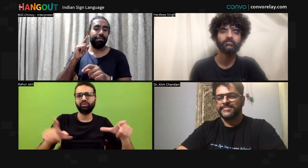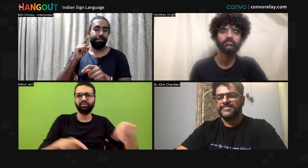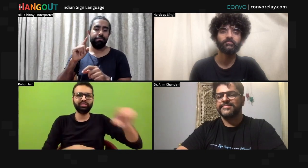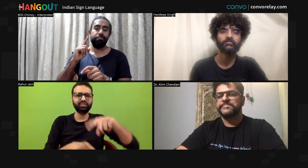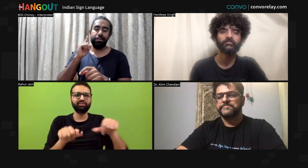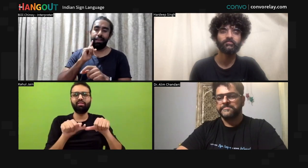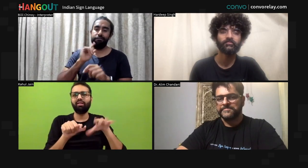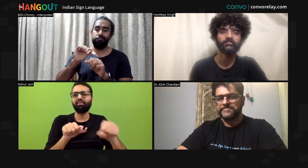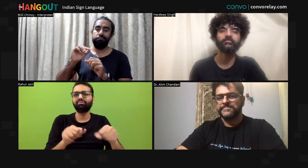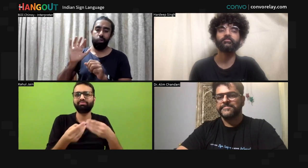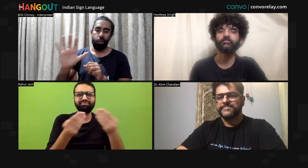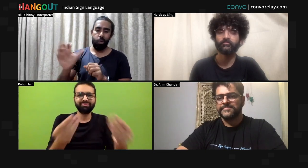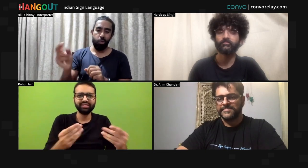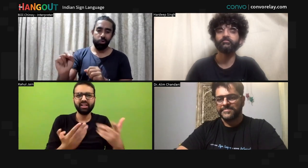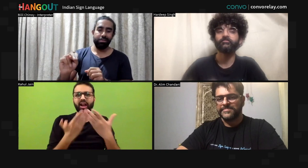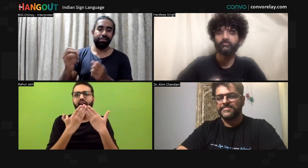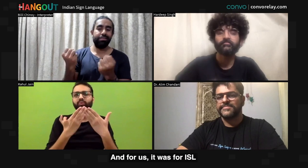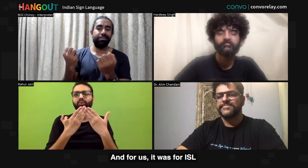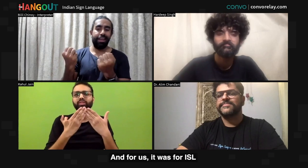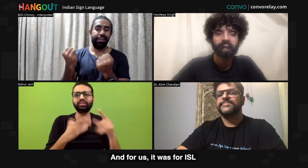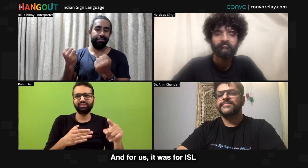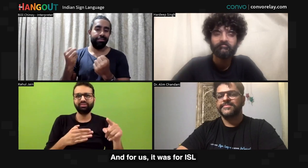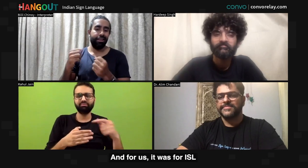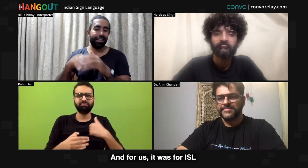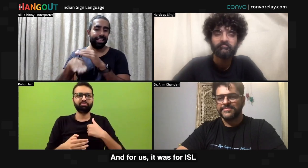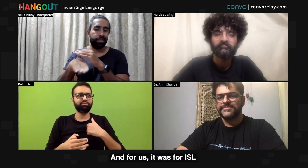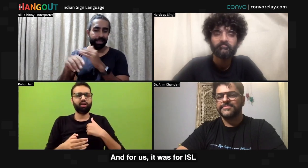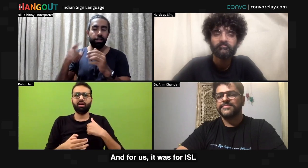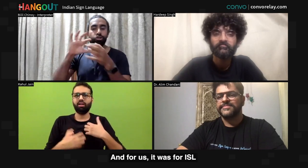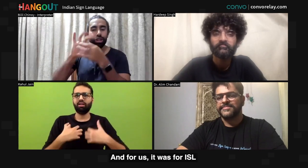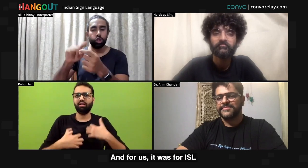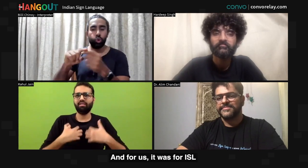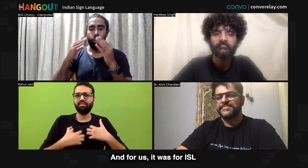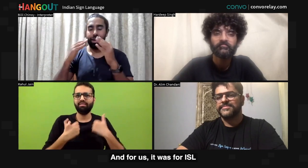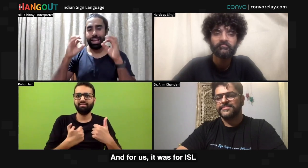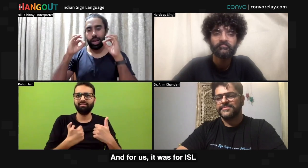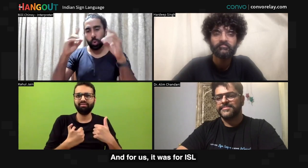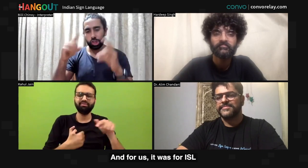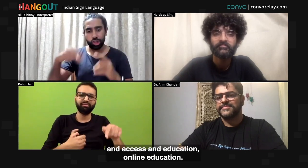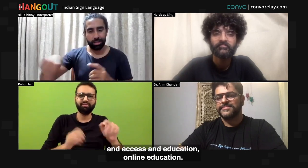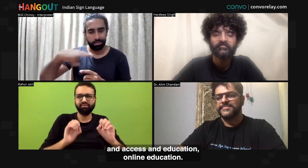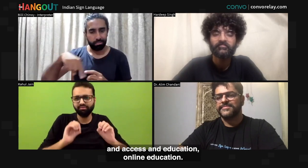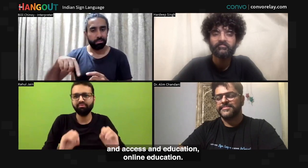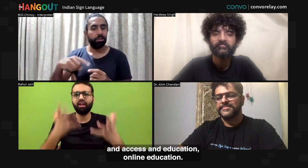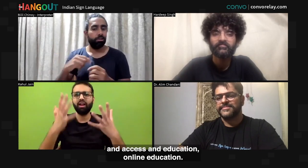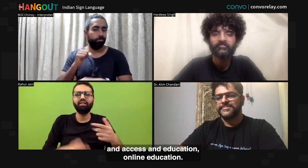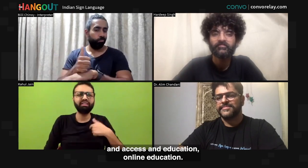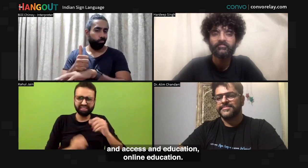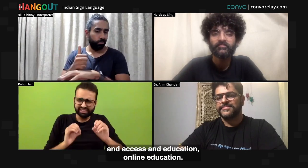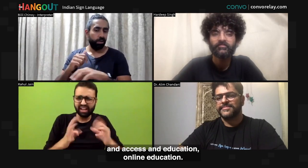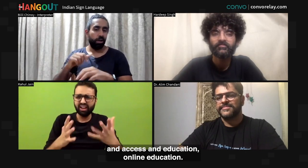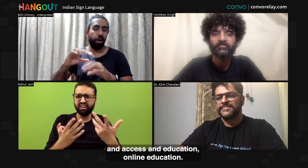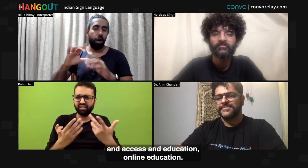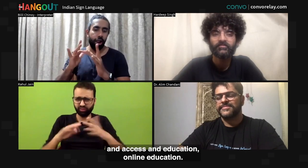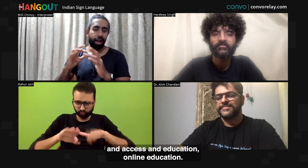um, and for, for us, it was for, uh, ISL and access and education, uh,